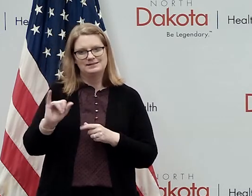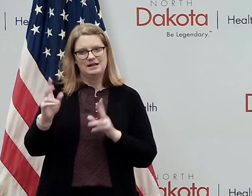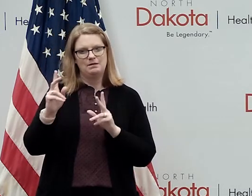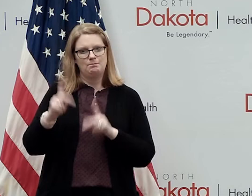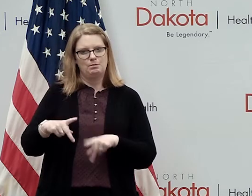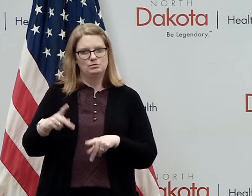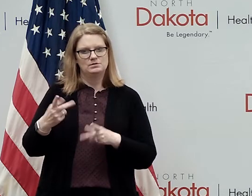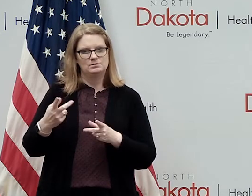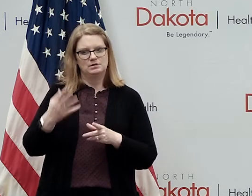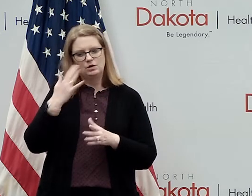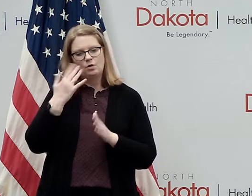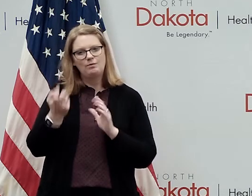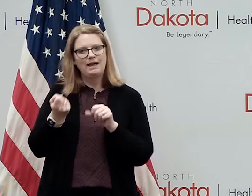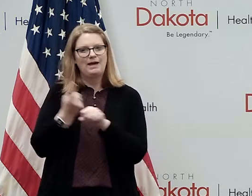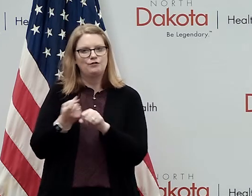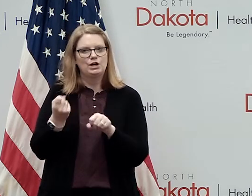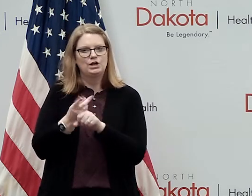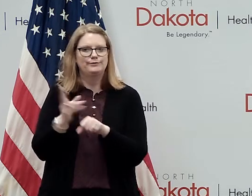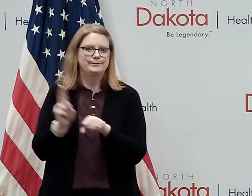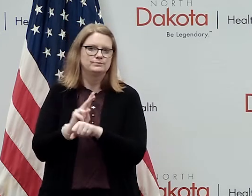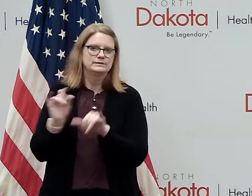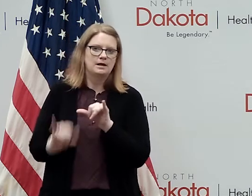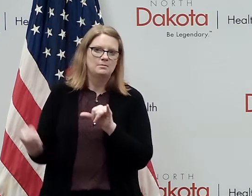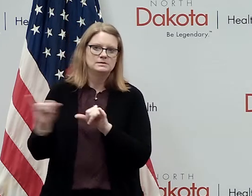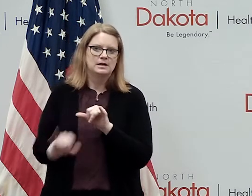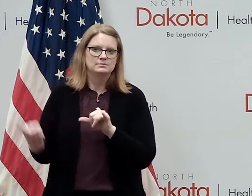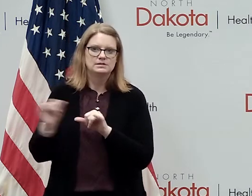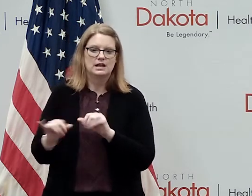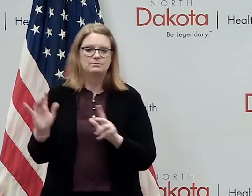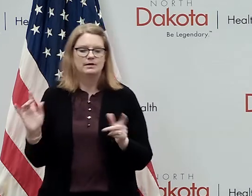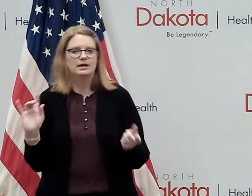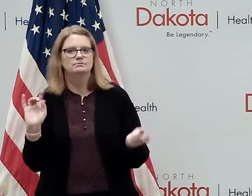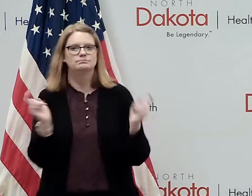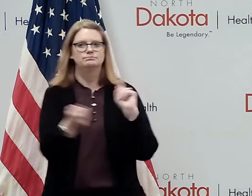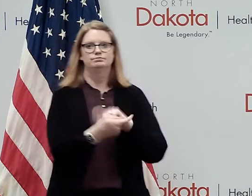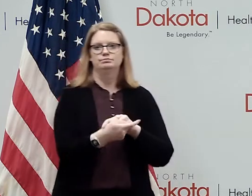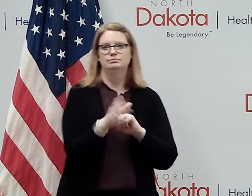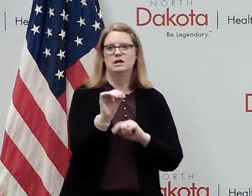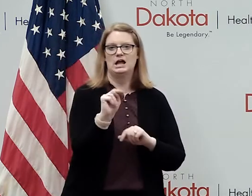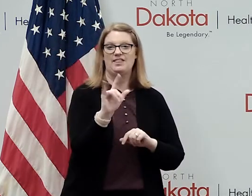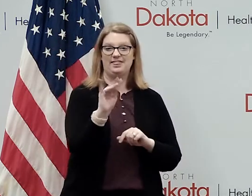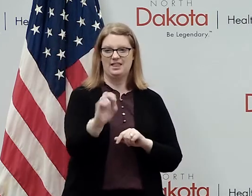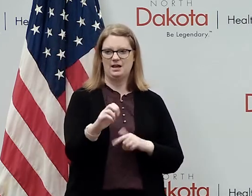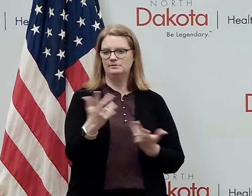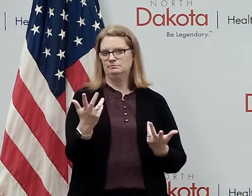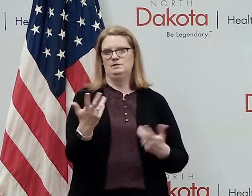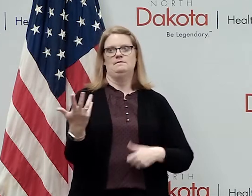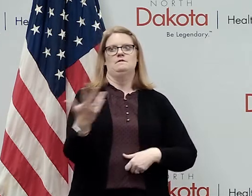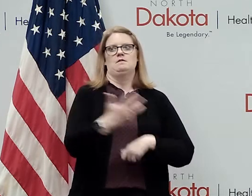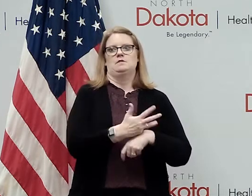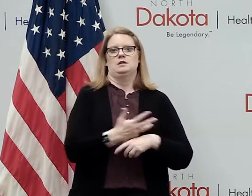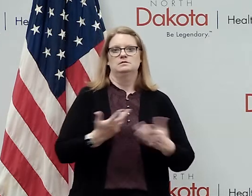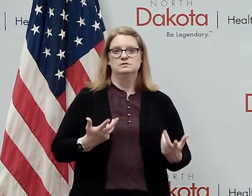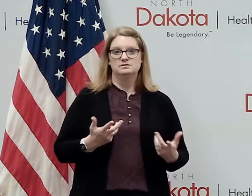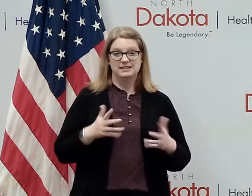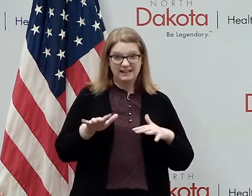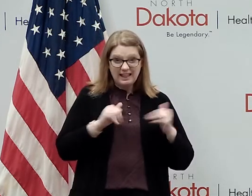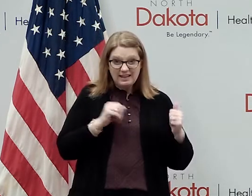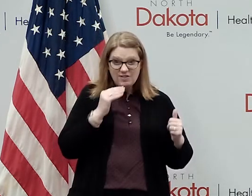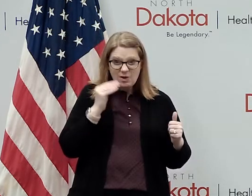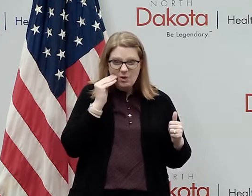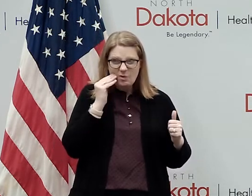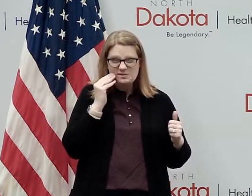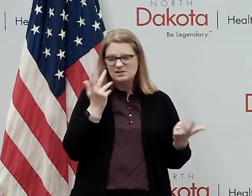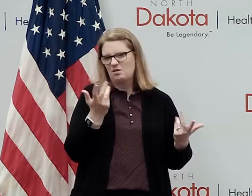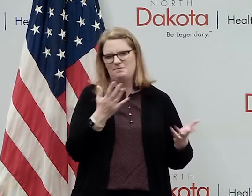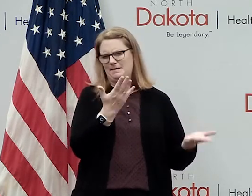it from the year before. And that all went online. They got it done in less than 5 days, never left. I don't think they left their homes. I mean, maybe